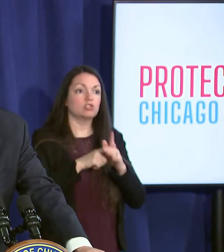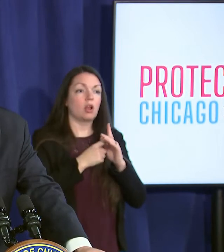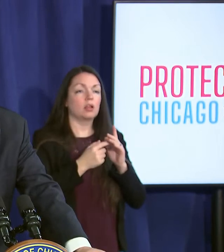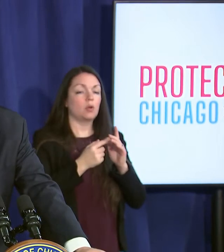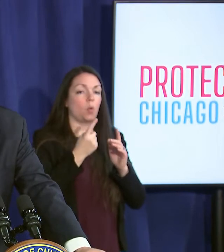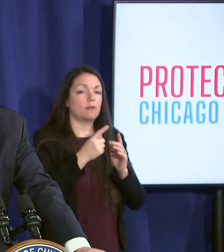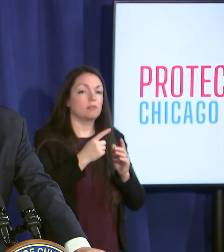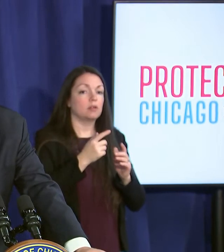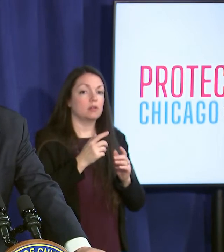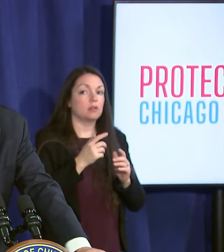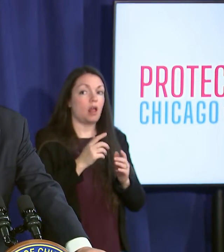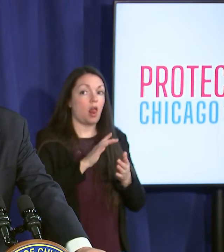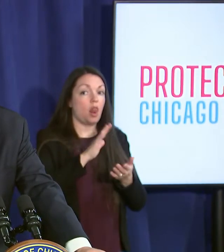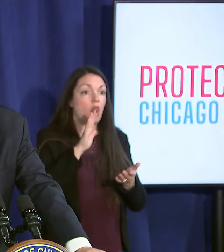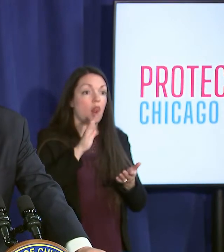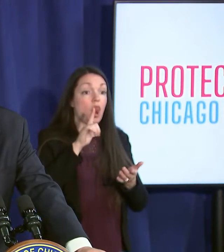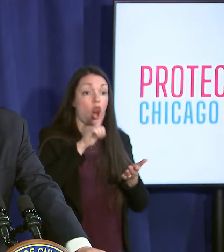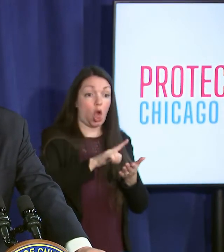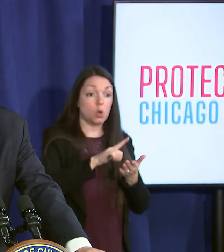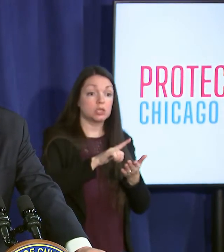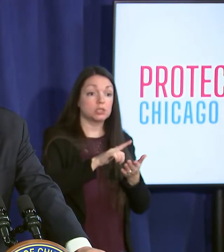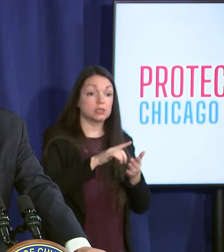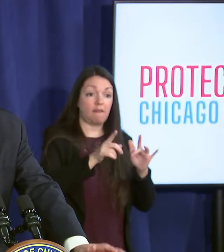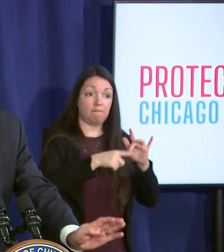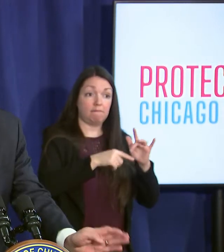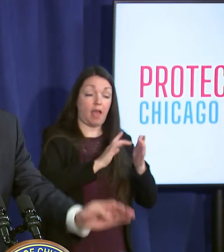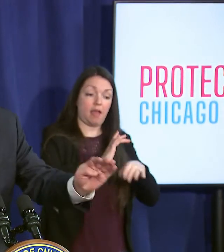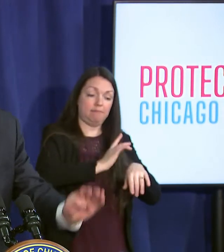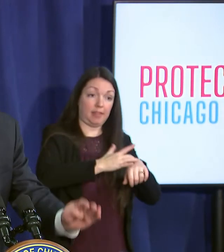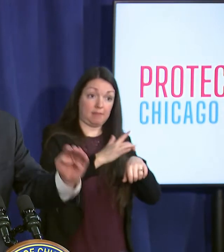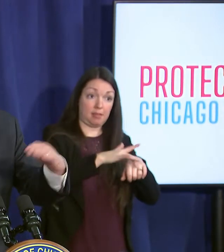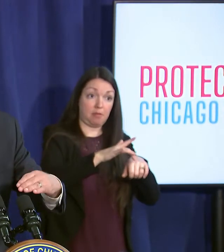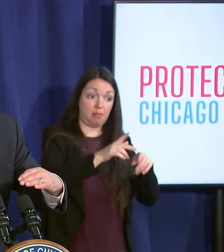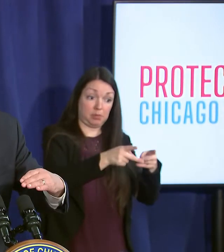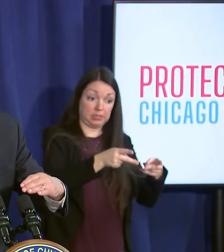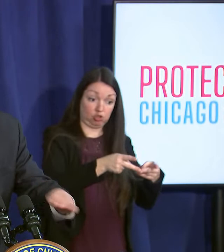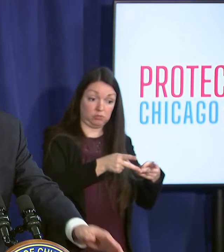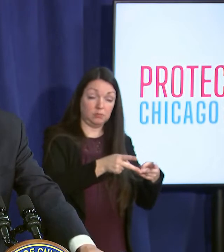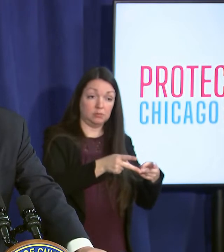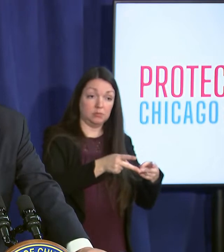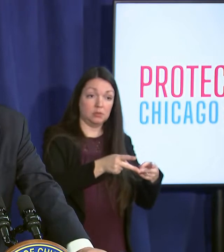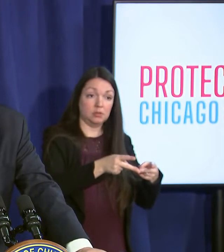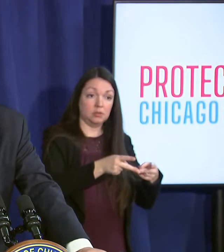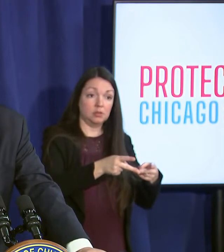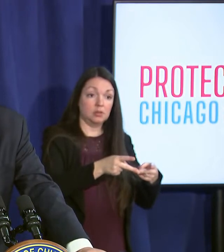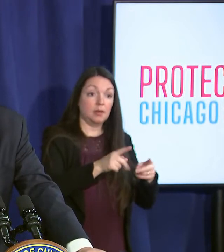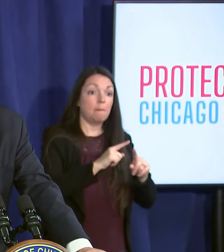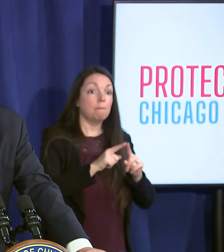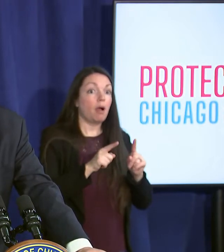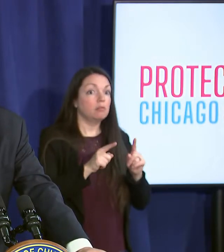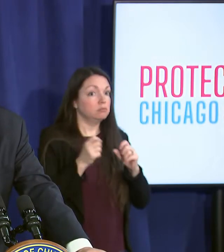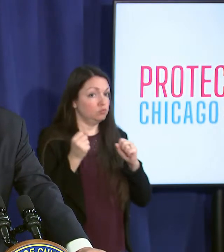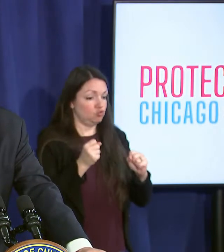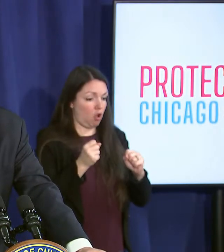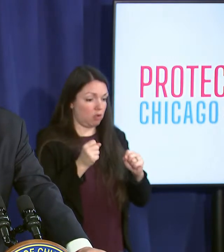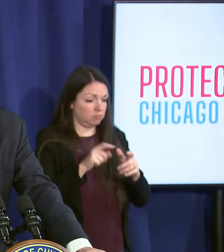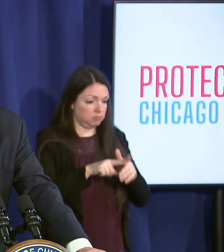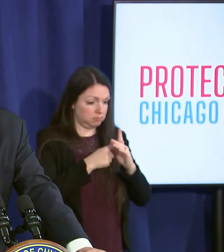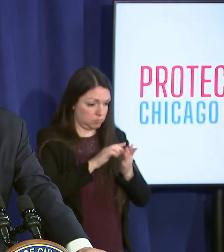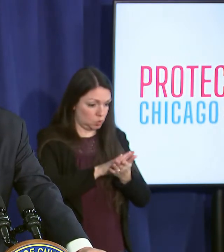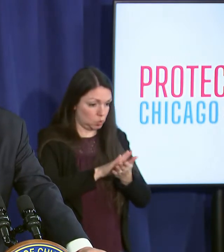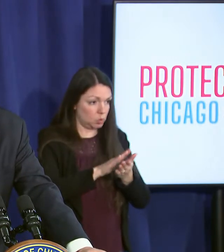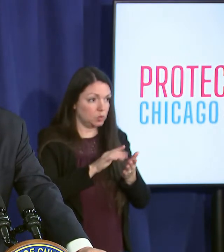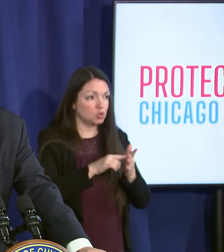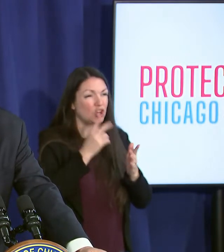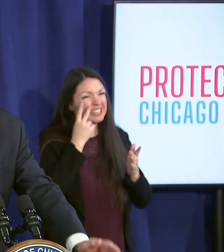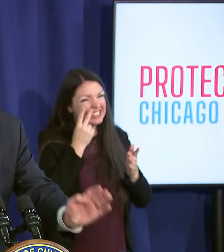lowest vacancy rates, and so that really strengthened us coming into the school year. We were starting to see, especially